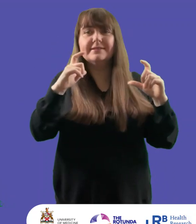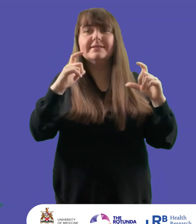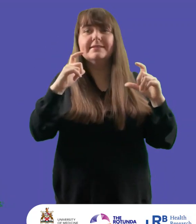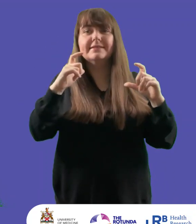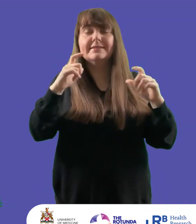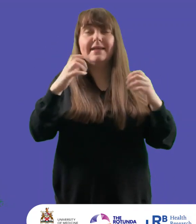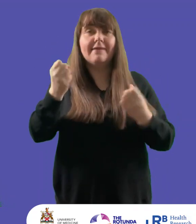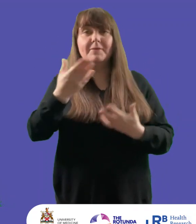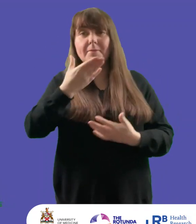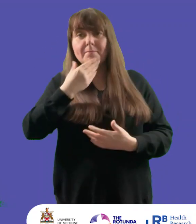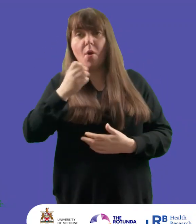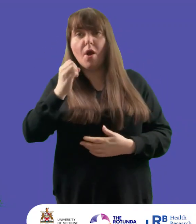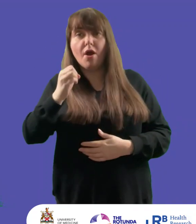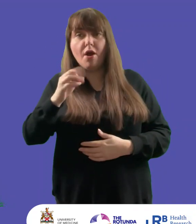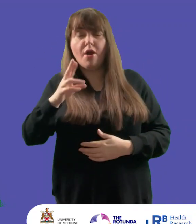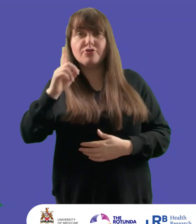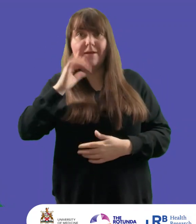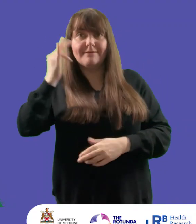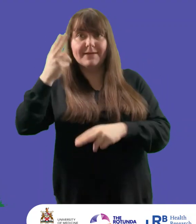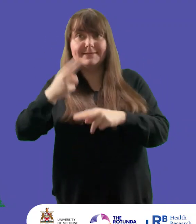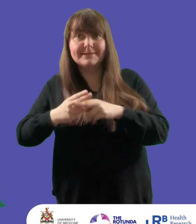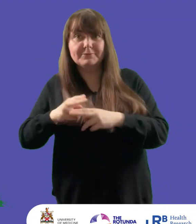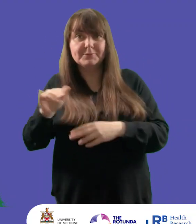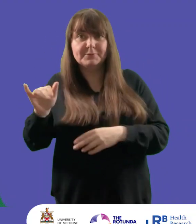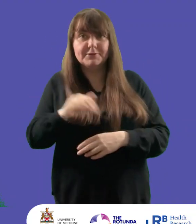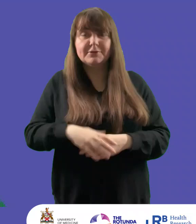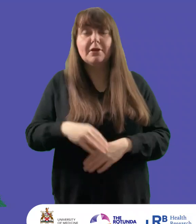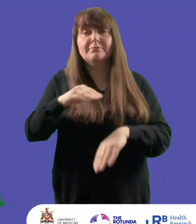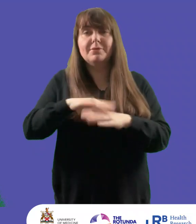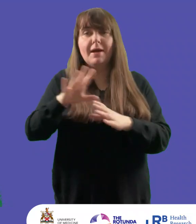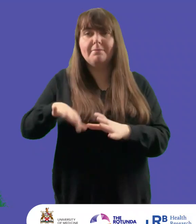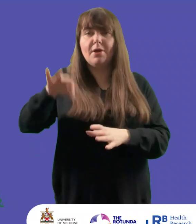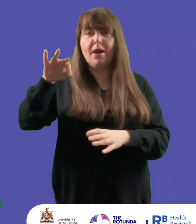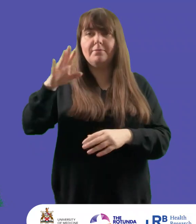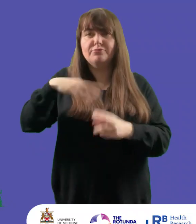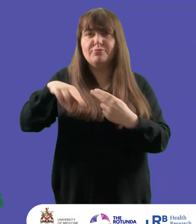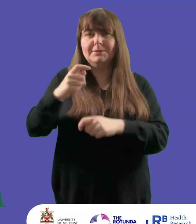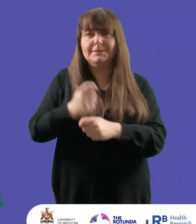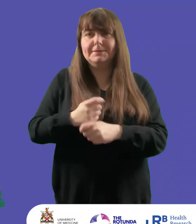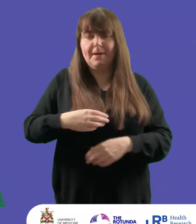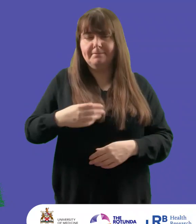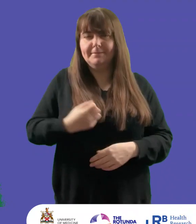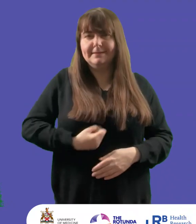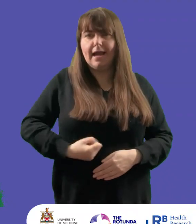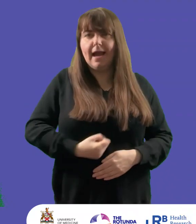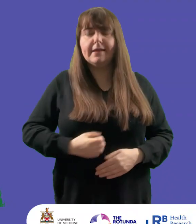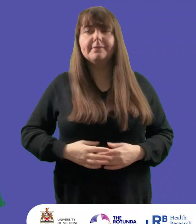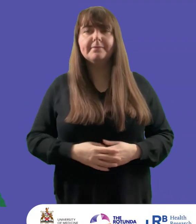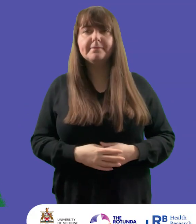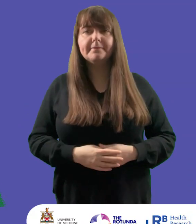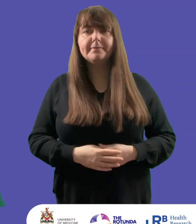pictures, and also to find out if they're having a boy or a girl. However, sometimes problems can be picked up at the anatomy scan as well.